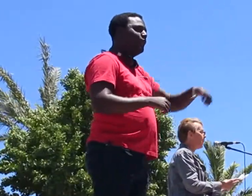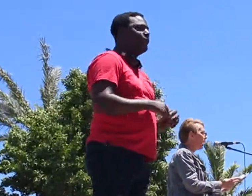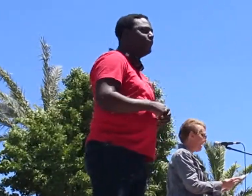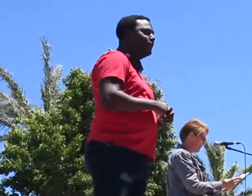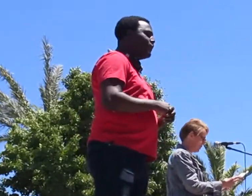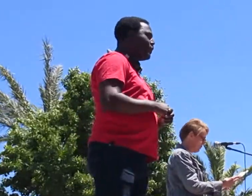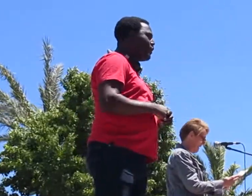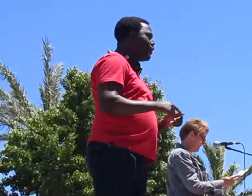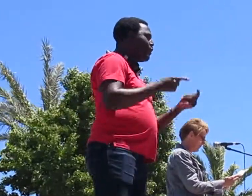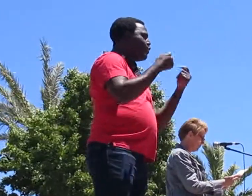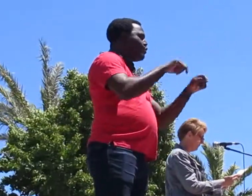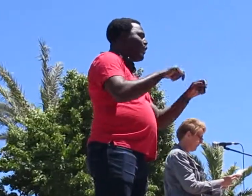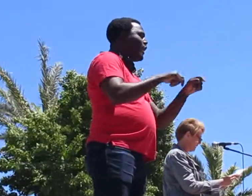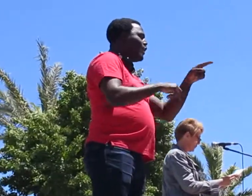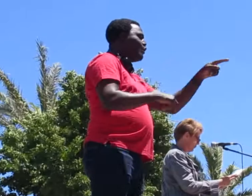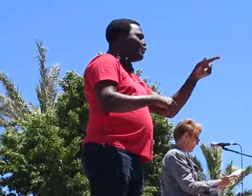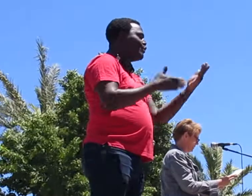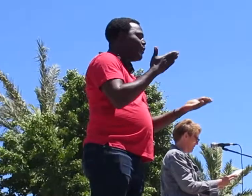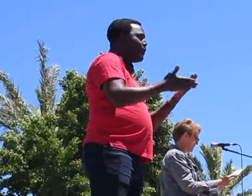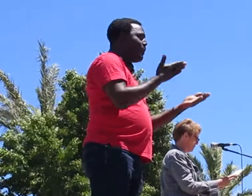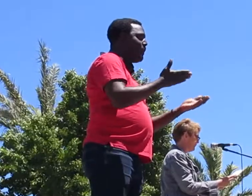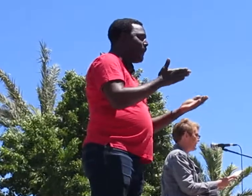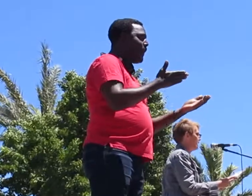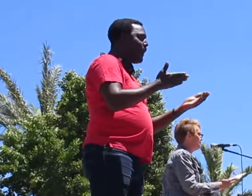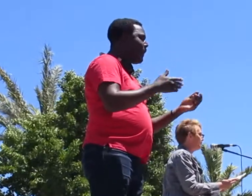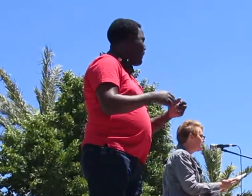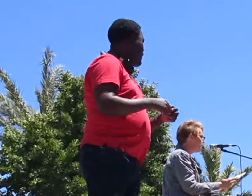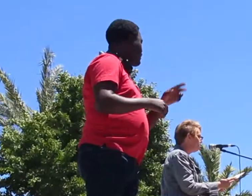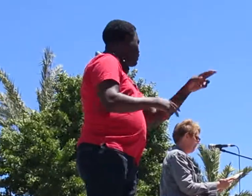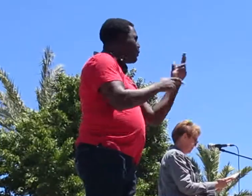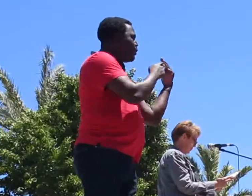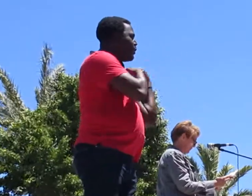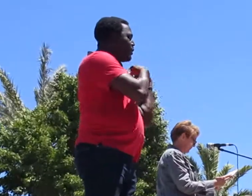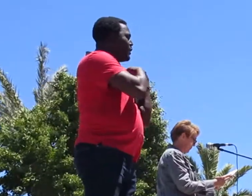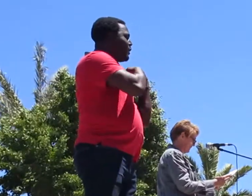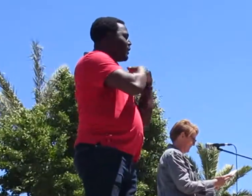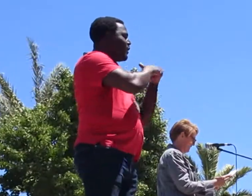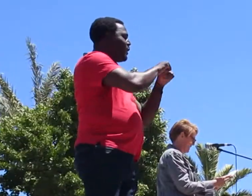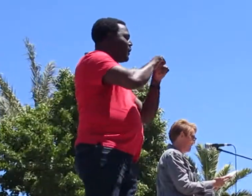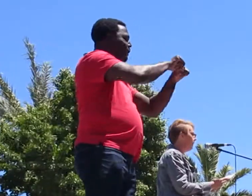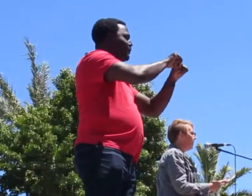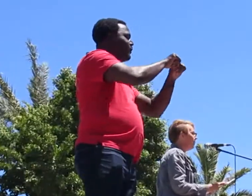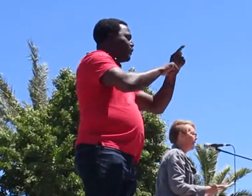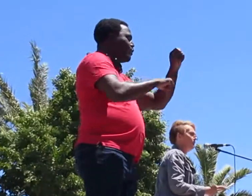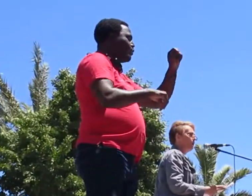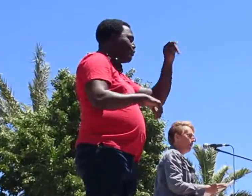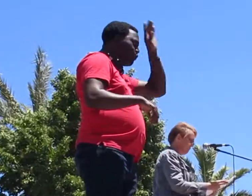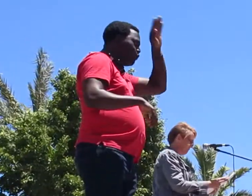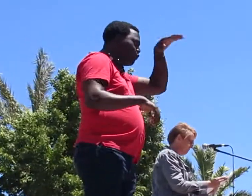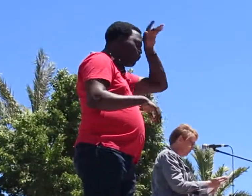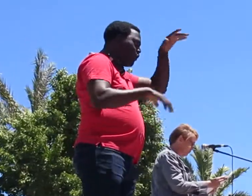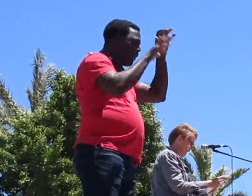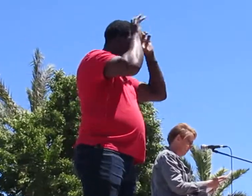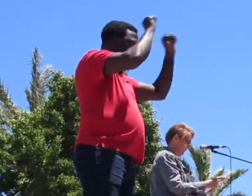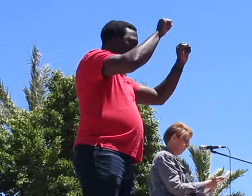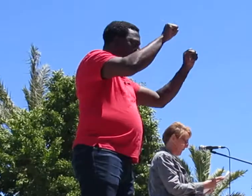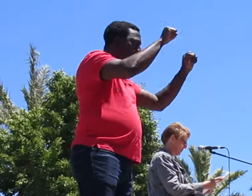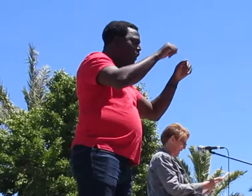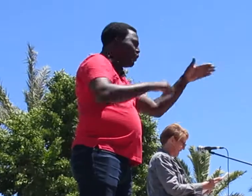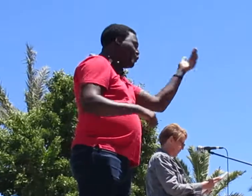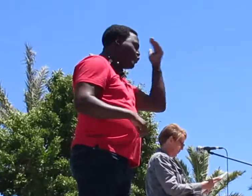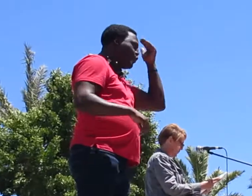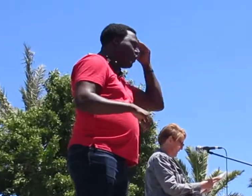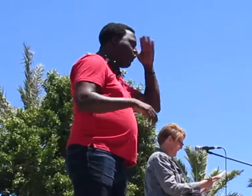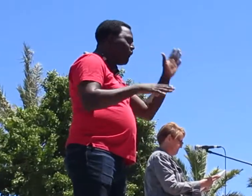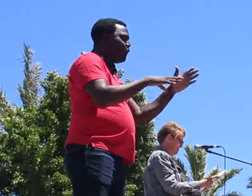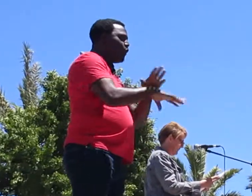that try as you might to deflect your responsibility in pushing for Trump's presidency while knowing full well that Russia